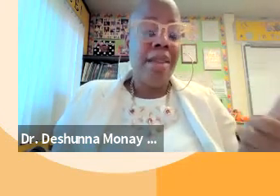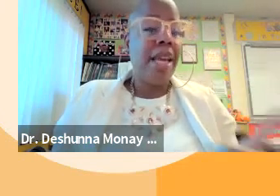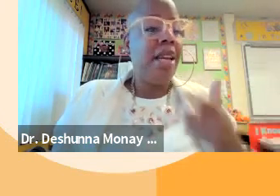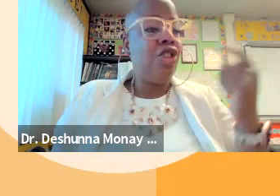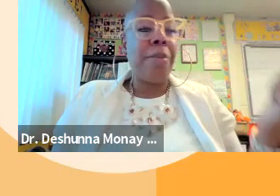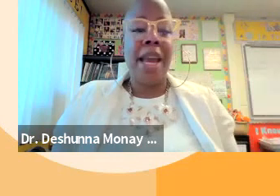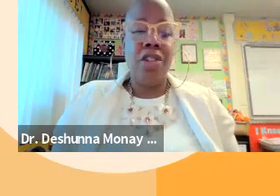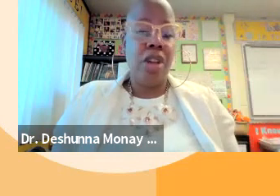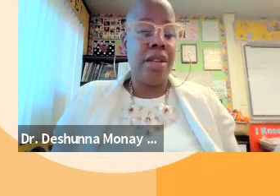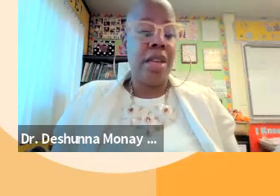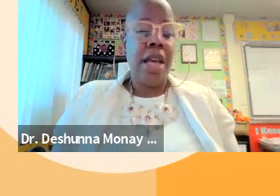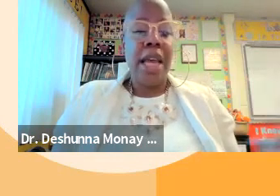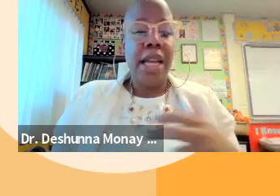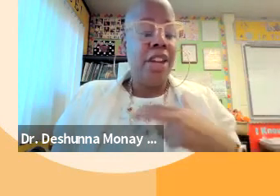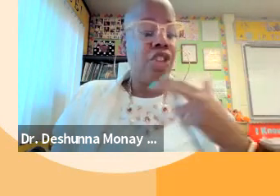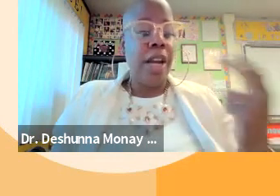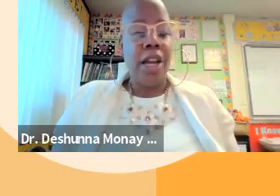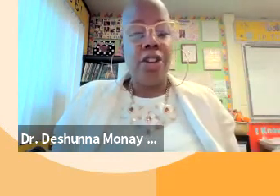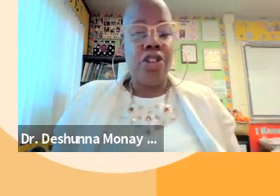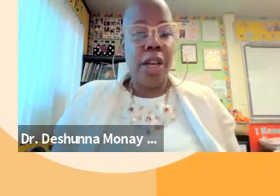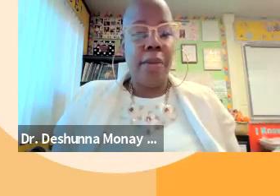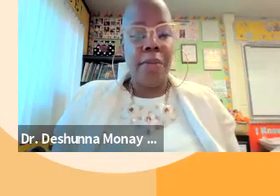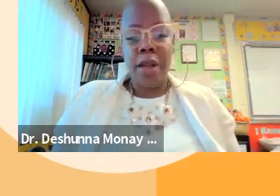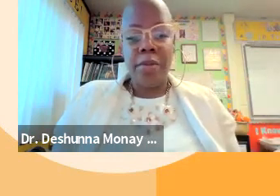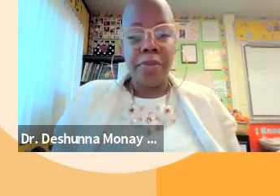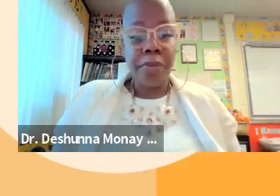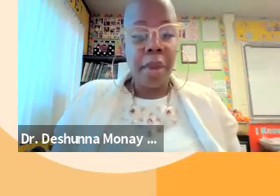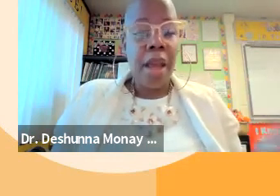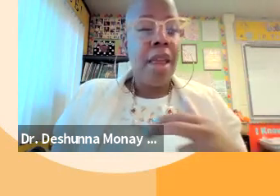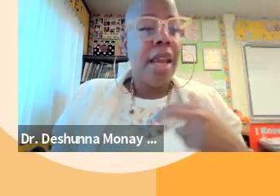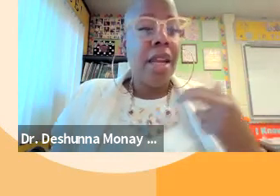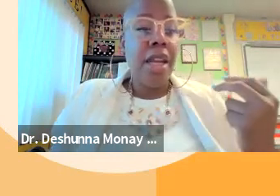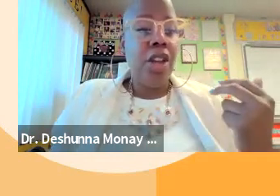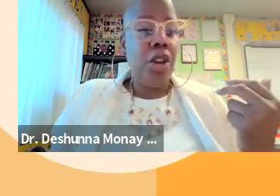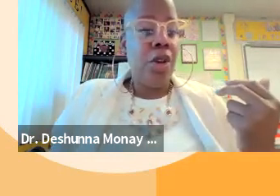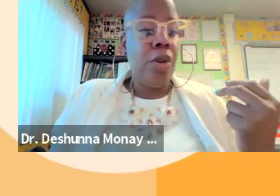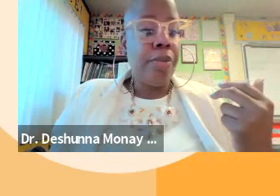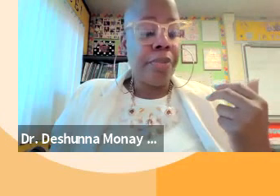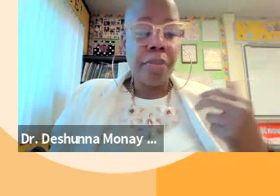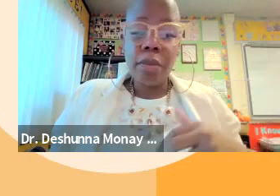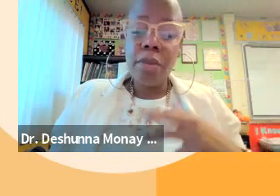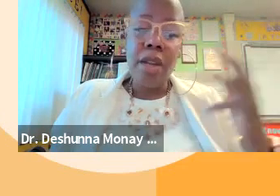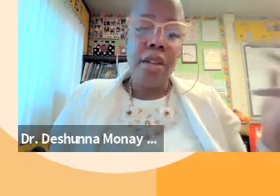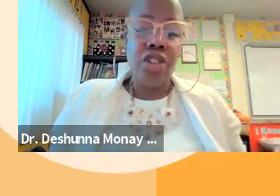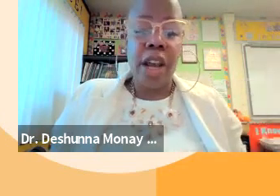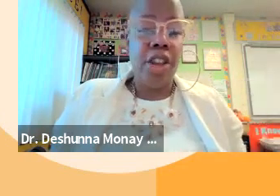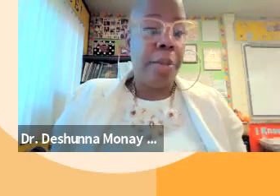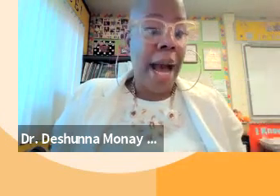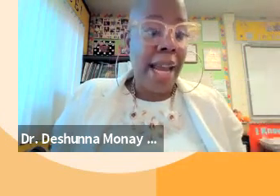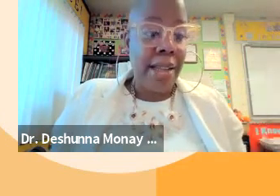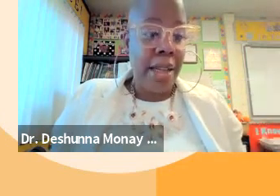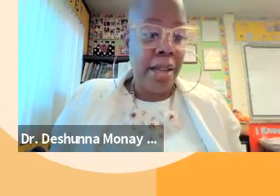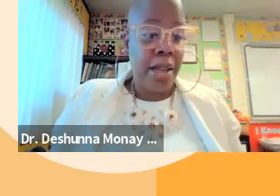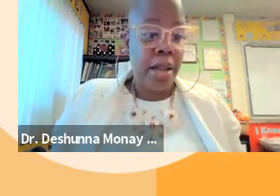time. They need your patience. They need your energy. They need you to check